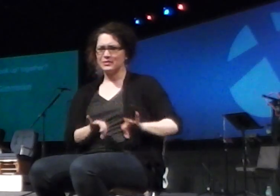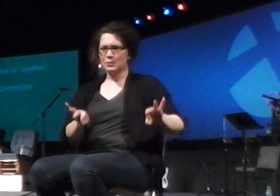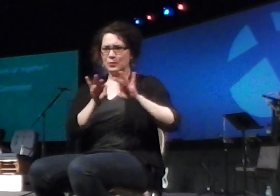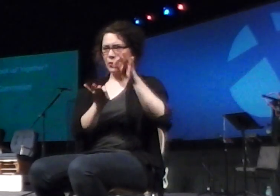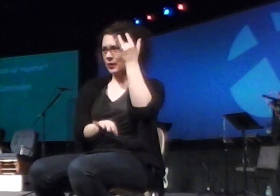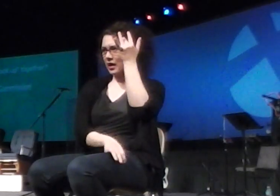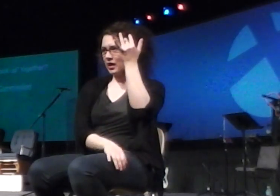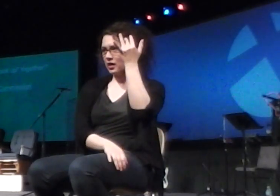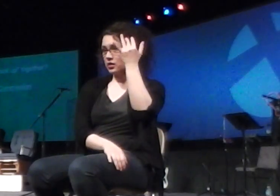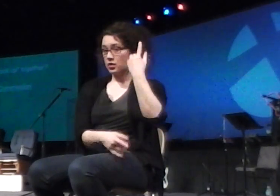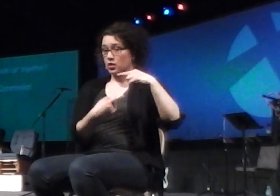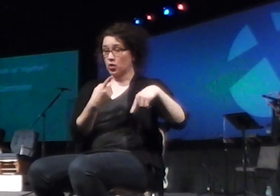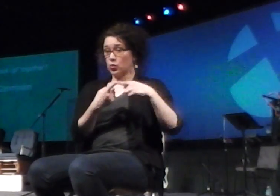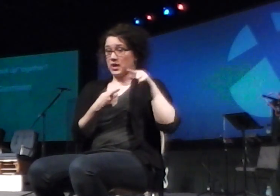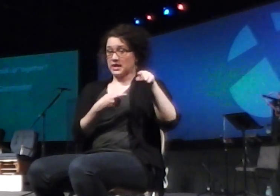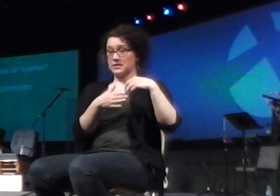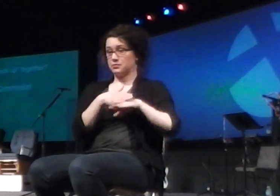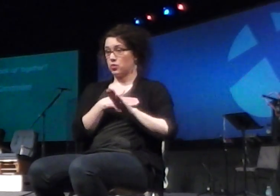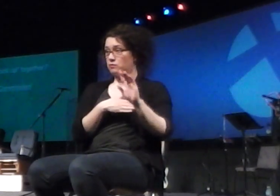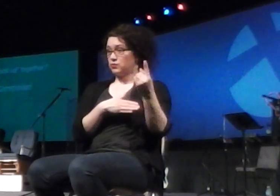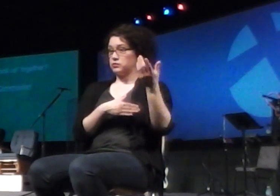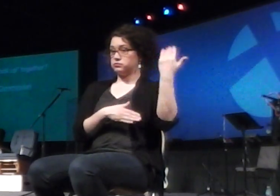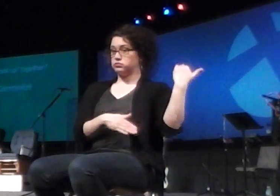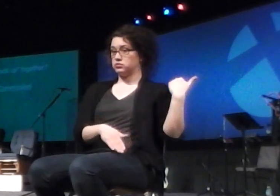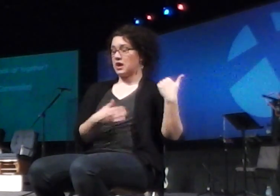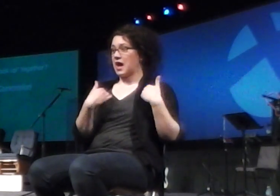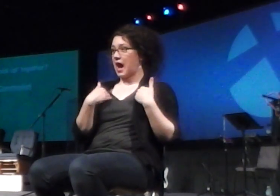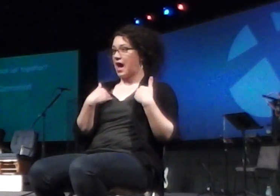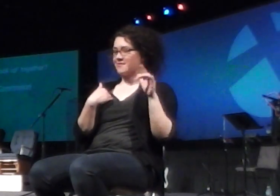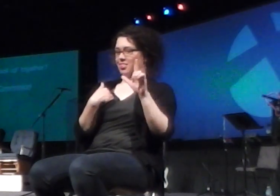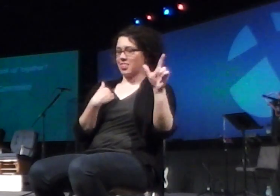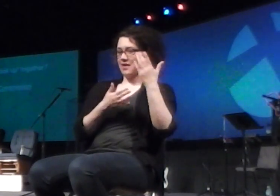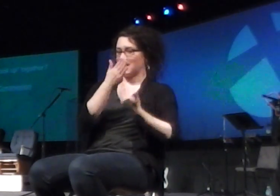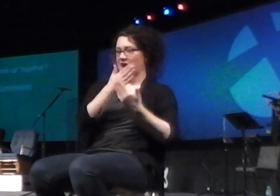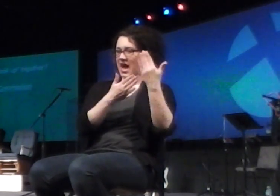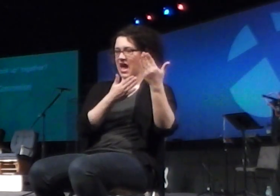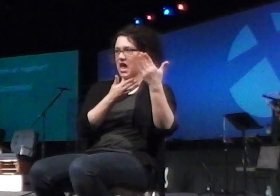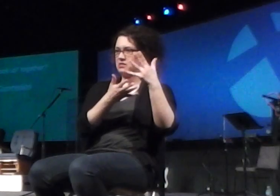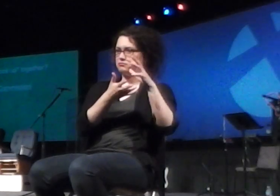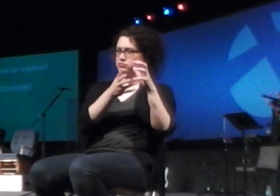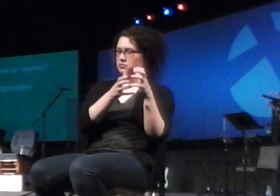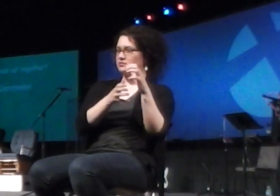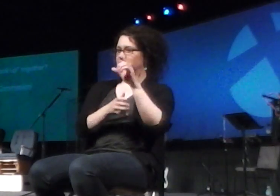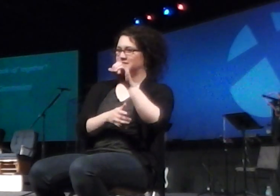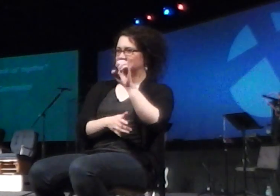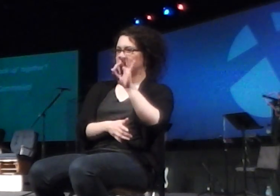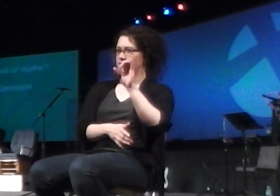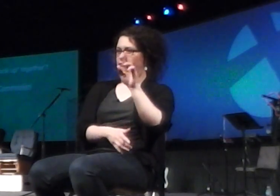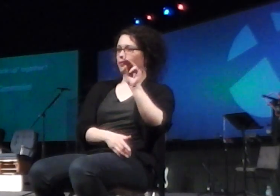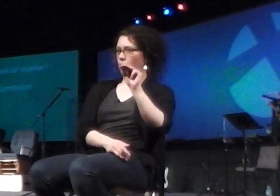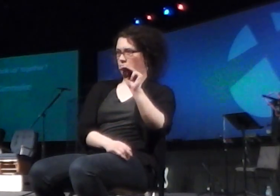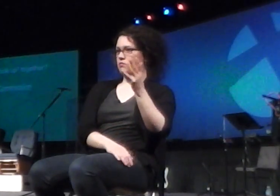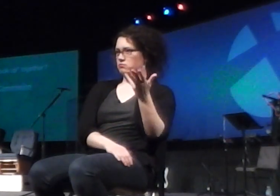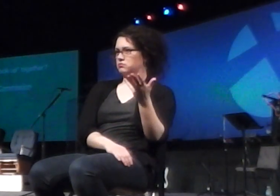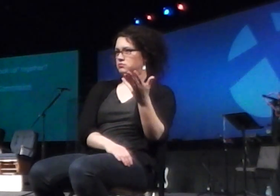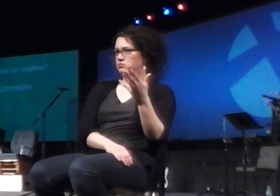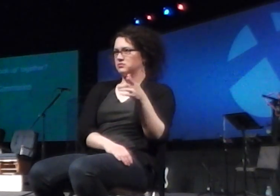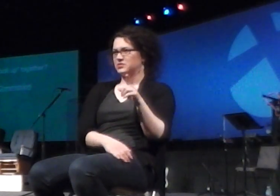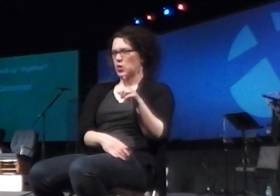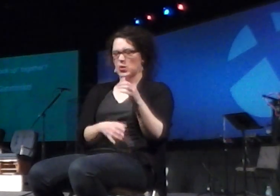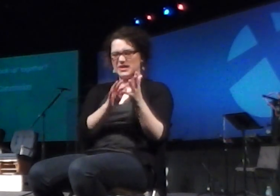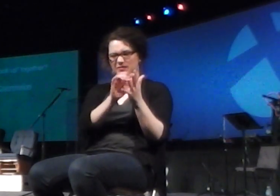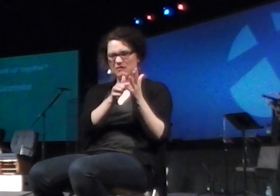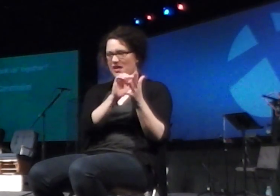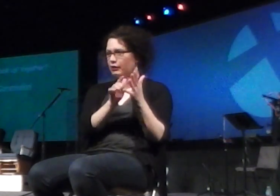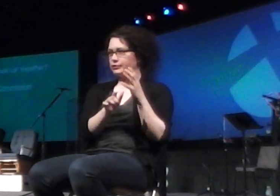when Alan was first born, Alan was born with the deformity of his left hand. Okay, so he literally only has a couple of functioning